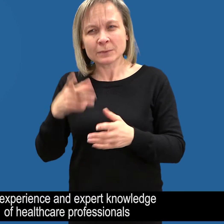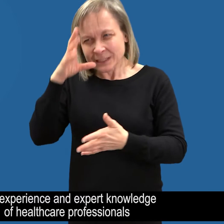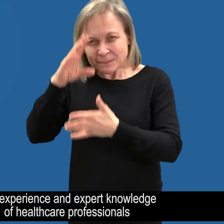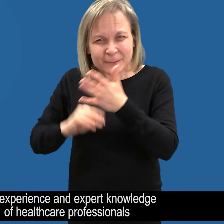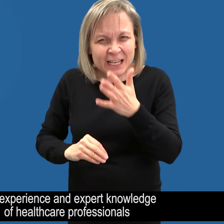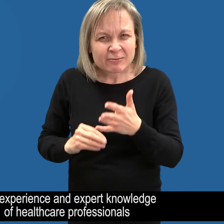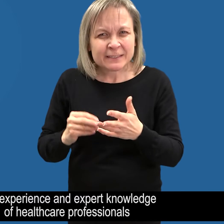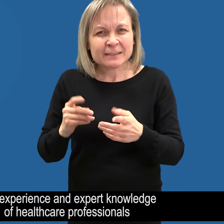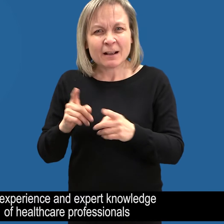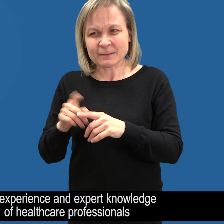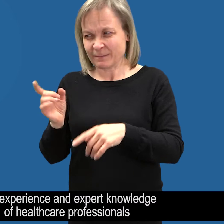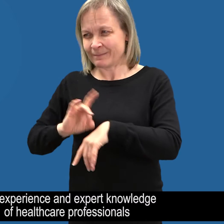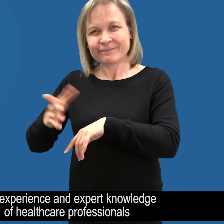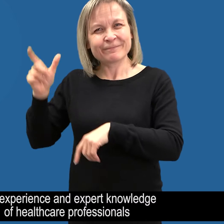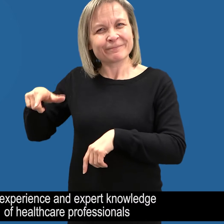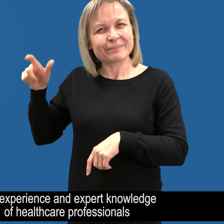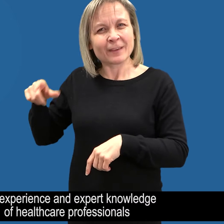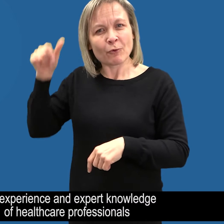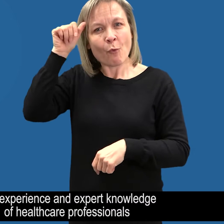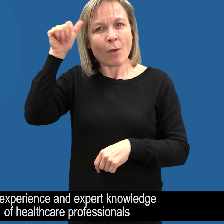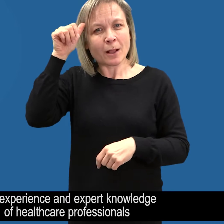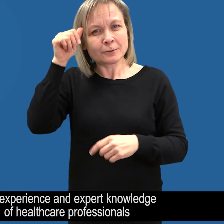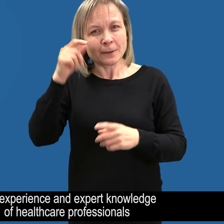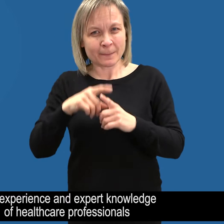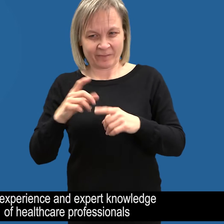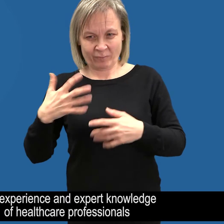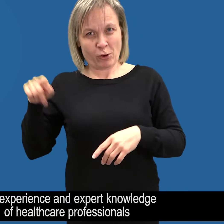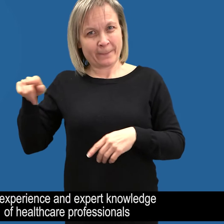experience and expert knowledge of healthcare professionals,